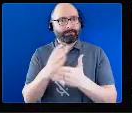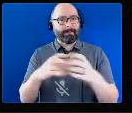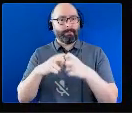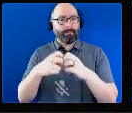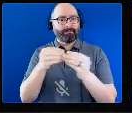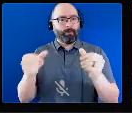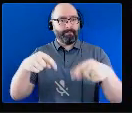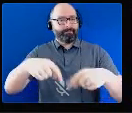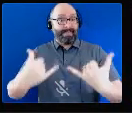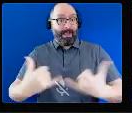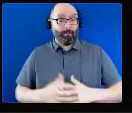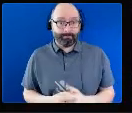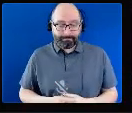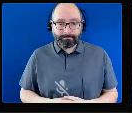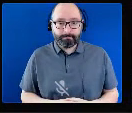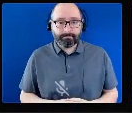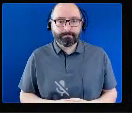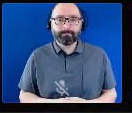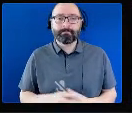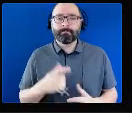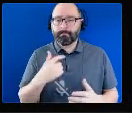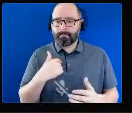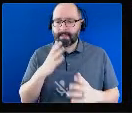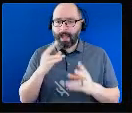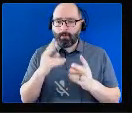solve together. Maybe put in the chat